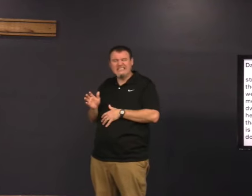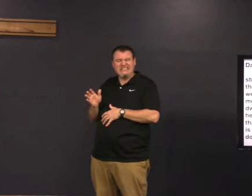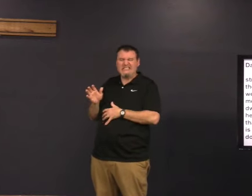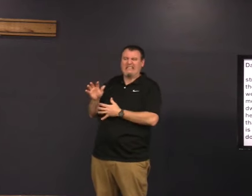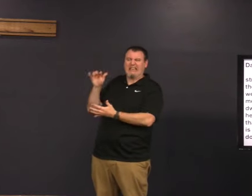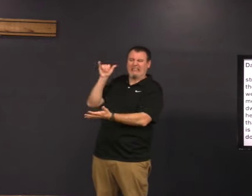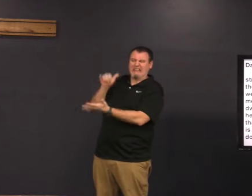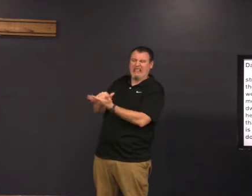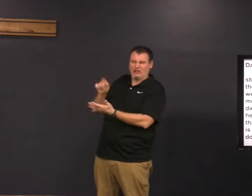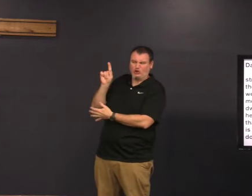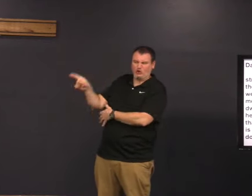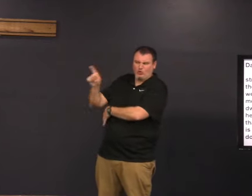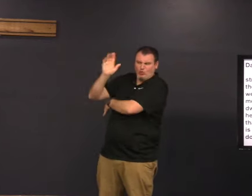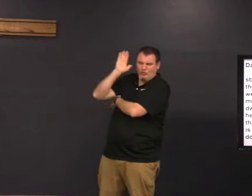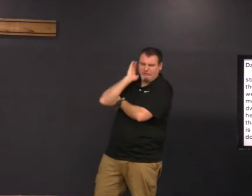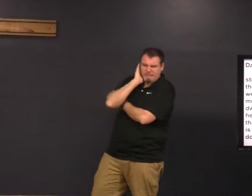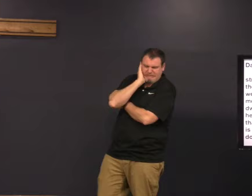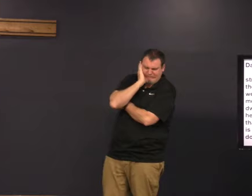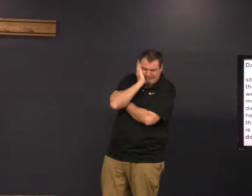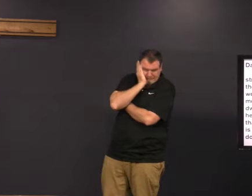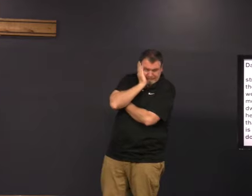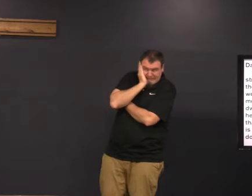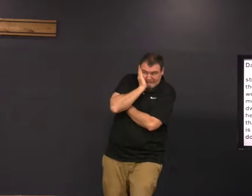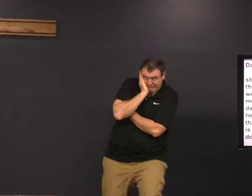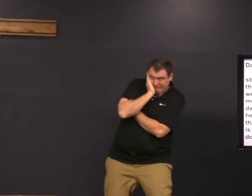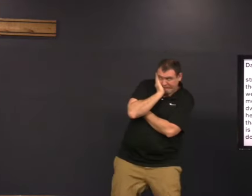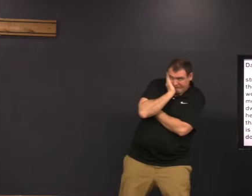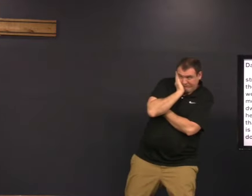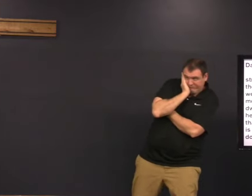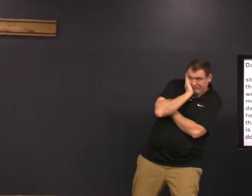the fowls of the heaven had their habitation.